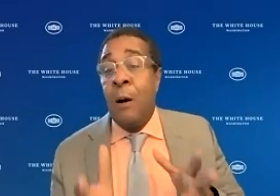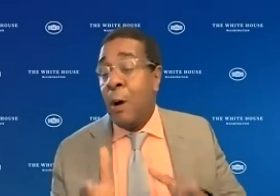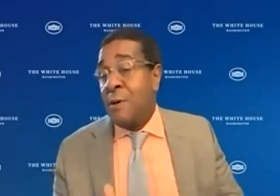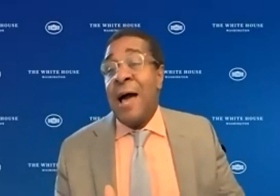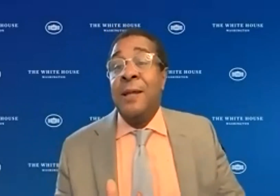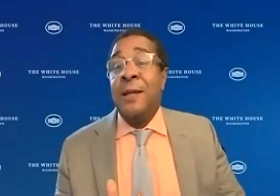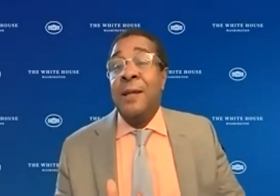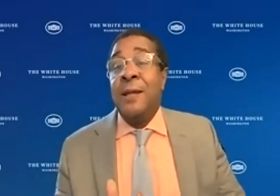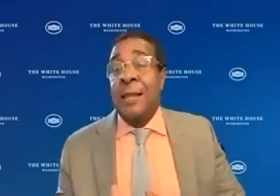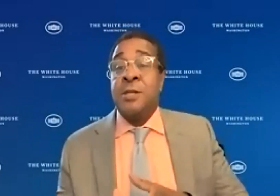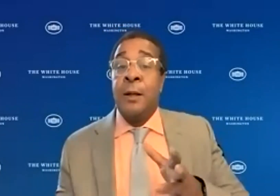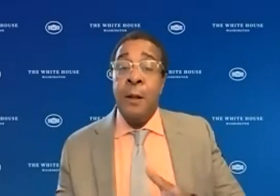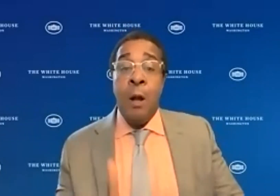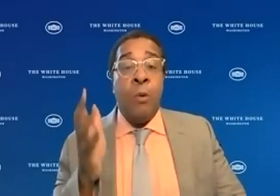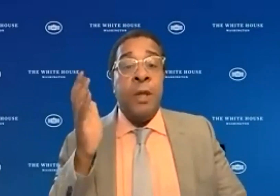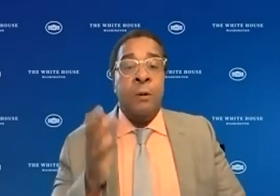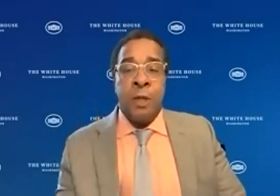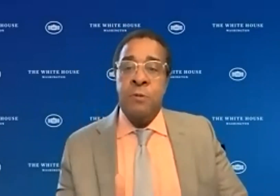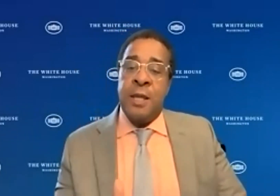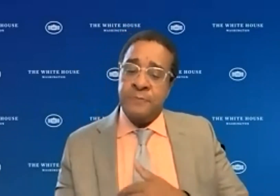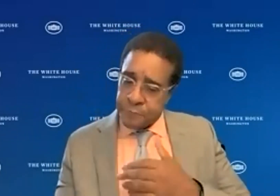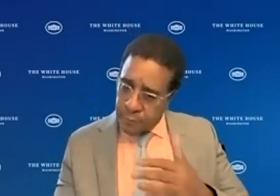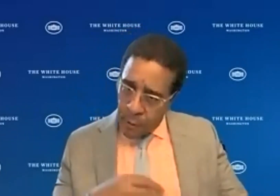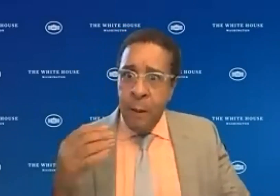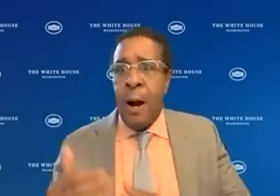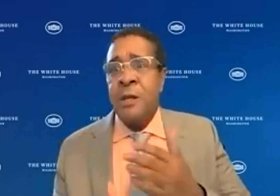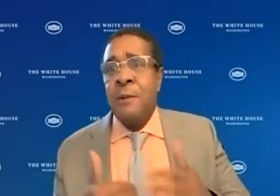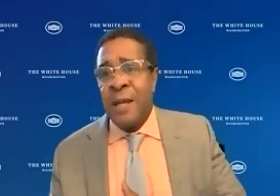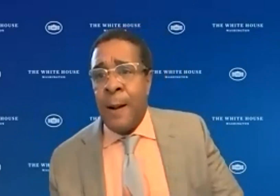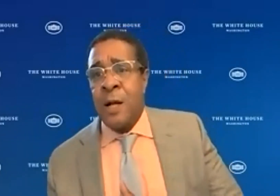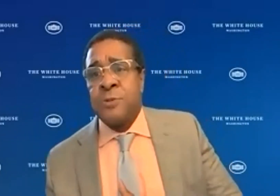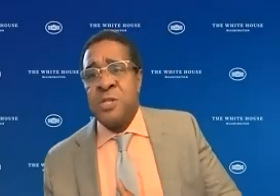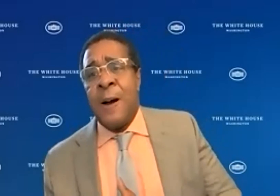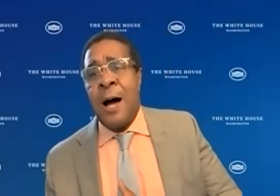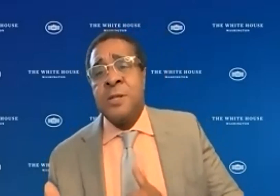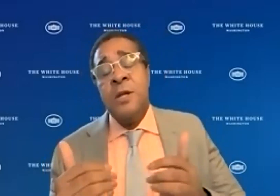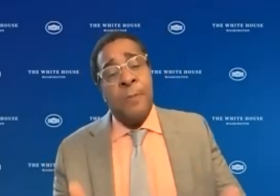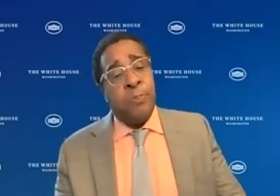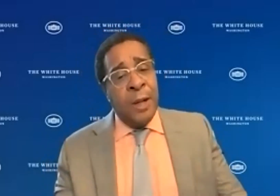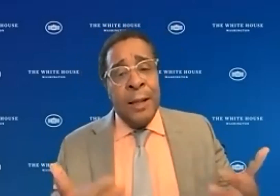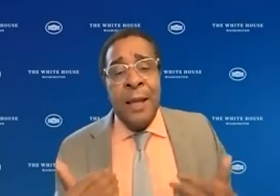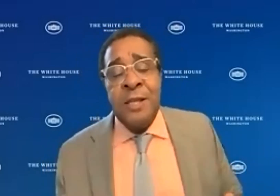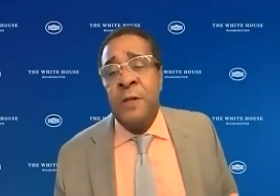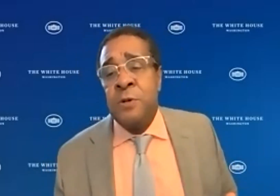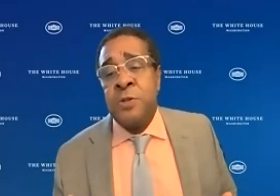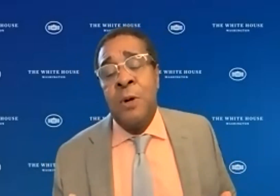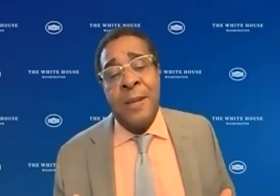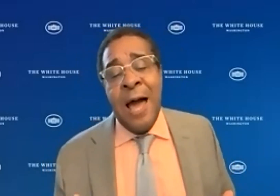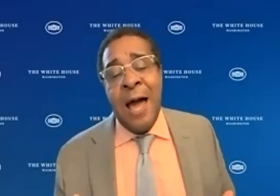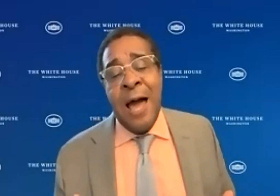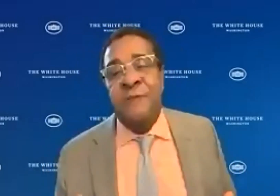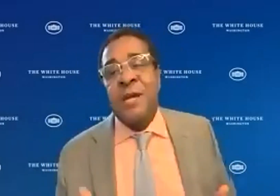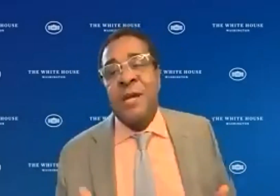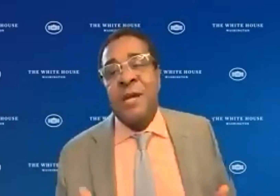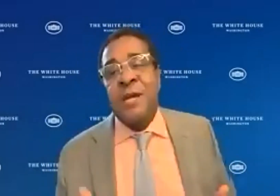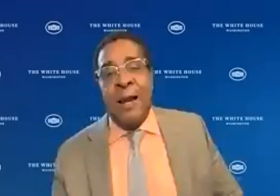to hear about what was happening in Atlanta, where you were using part of the monkeypox response to bring individuals who have been